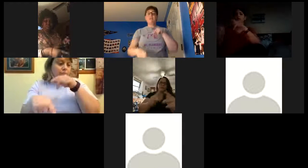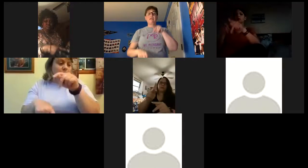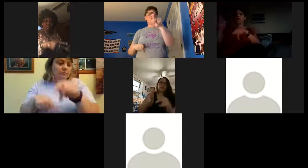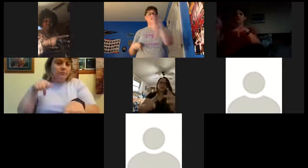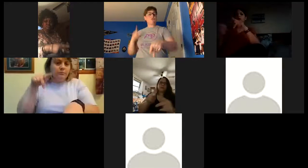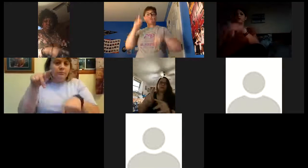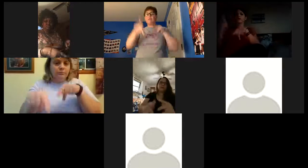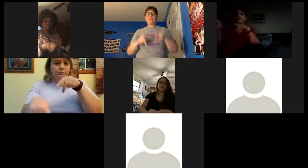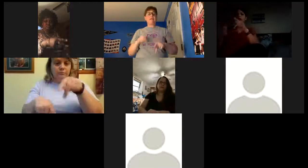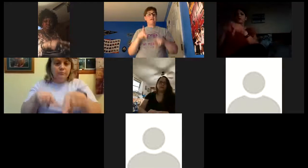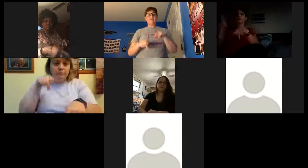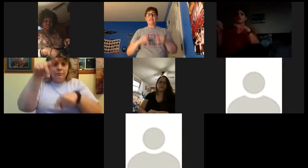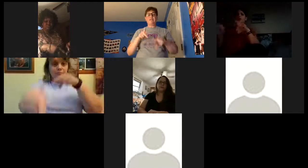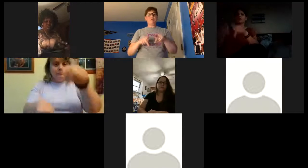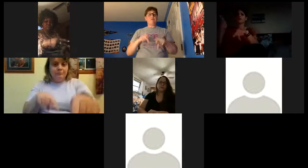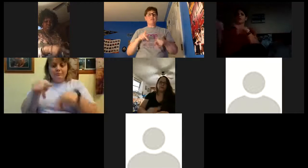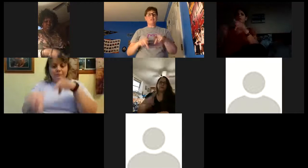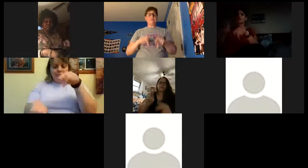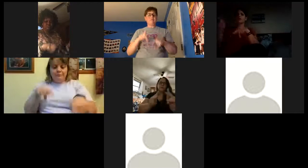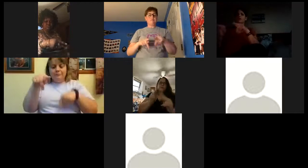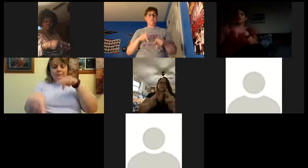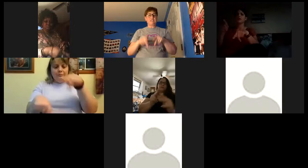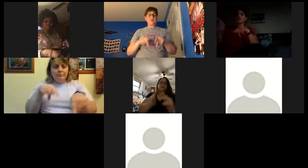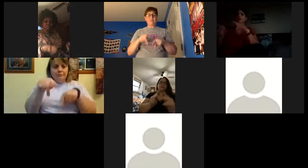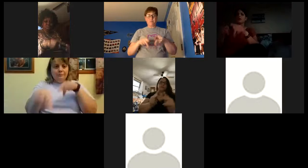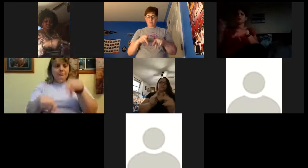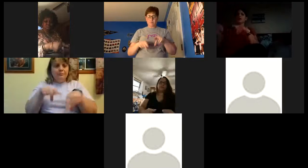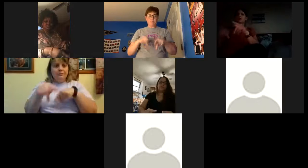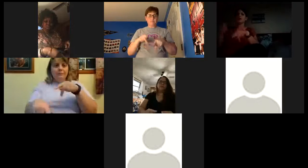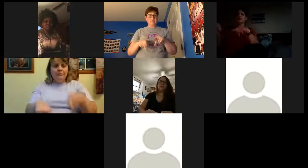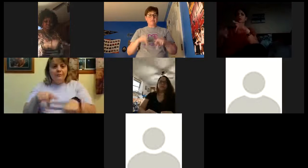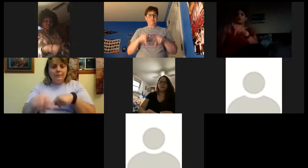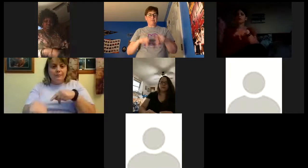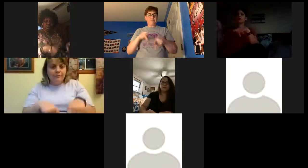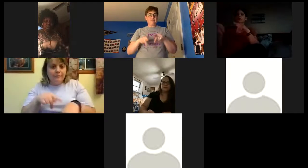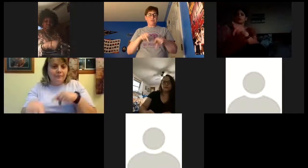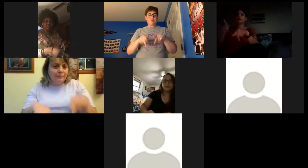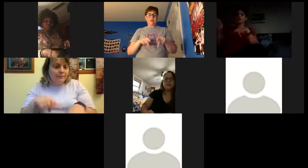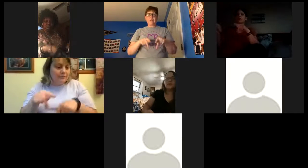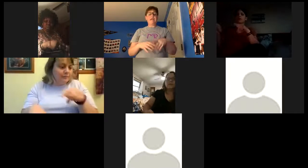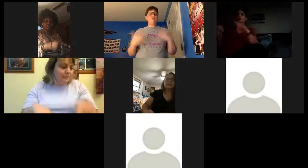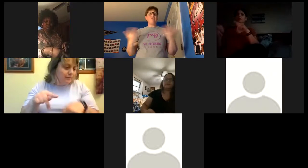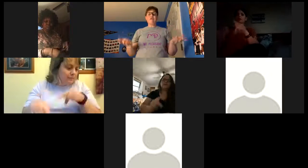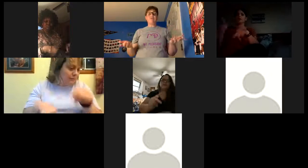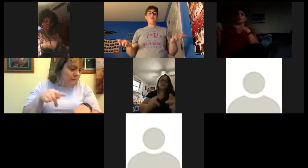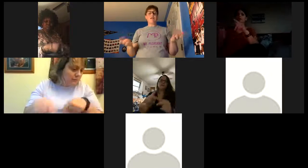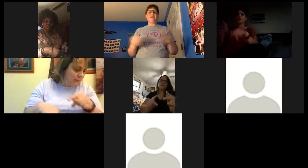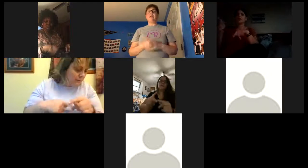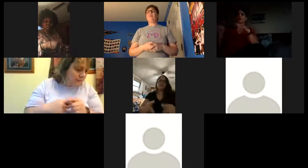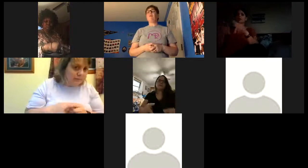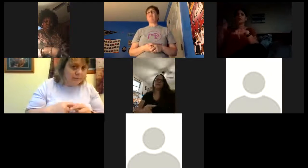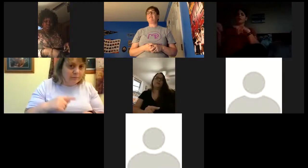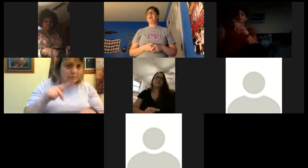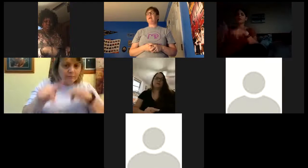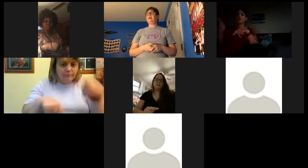don't have to make your circles real big. They can just go really little, just little people. Just go around. And you don't have to do it a lot.